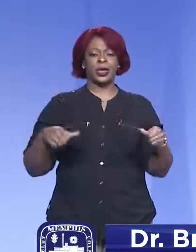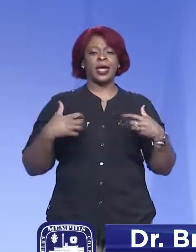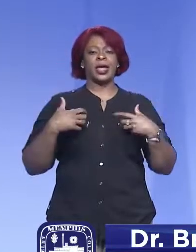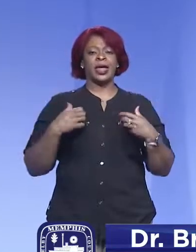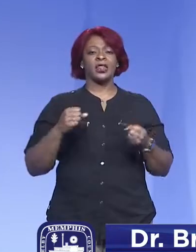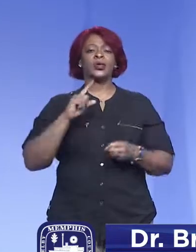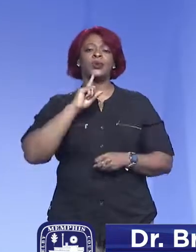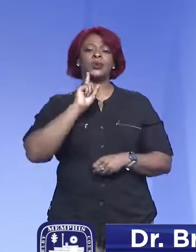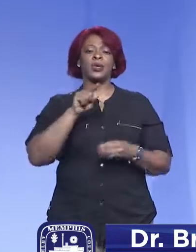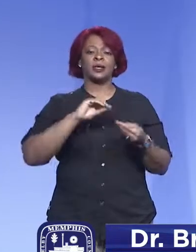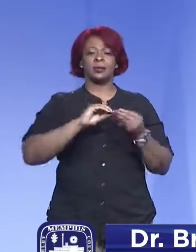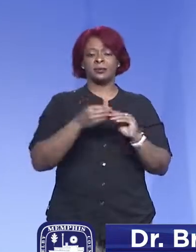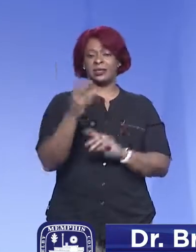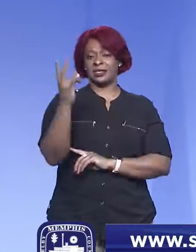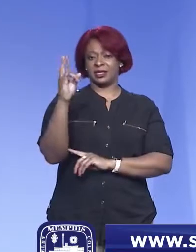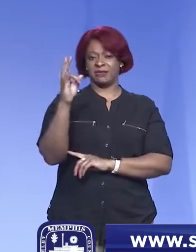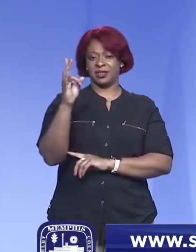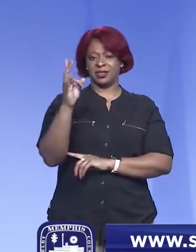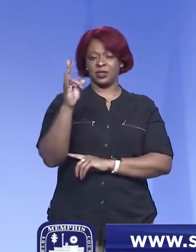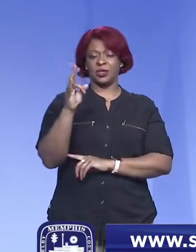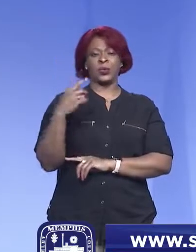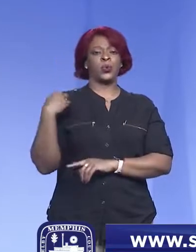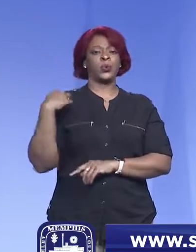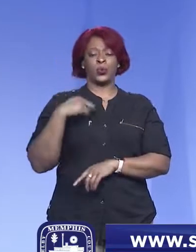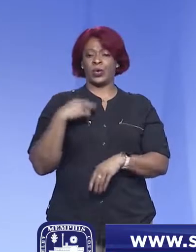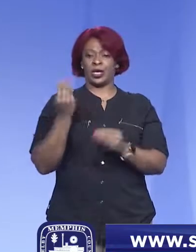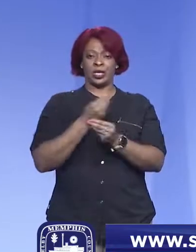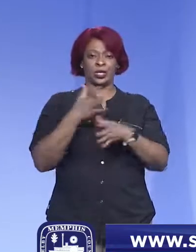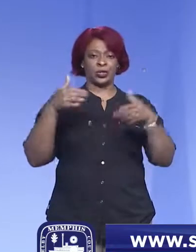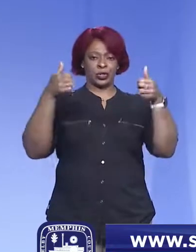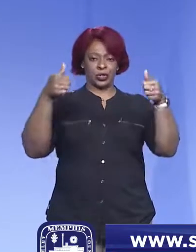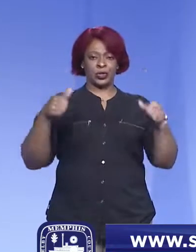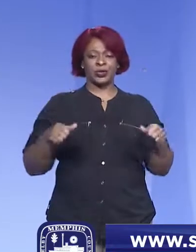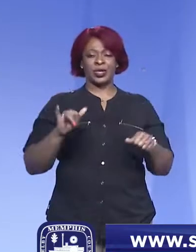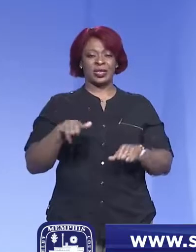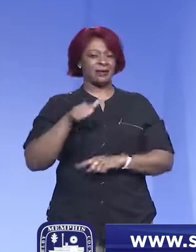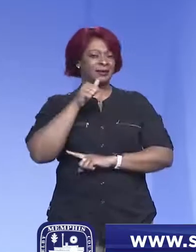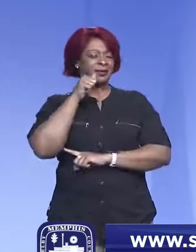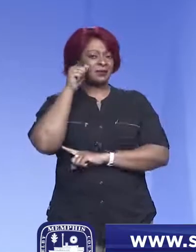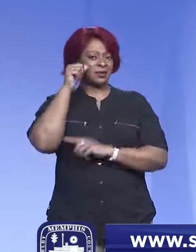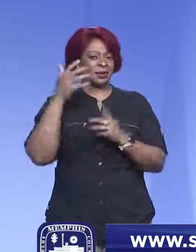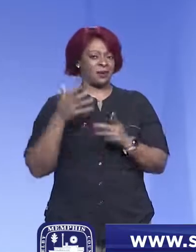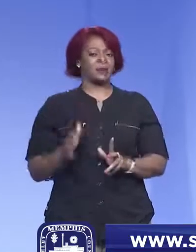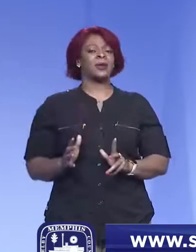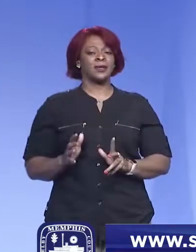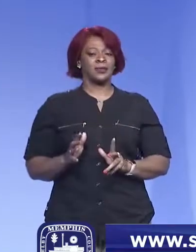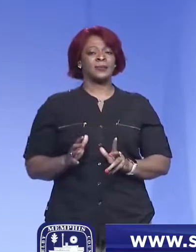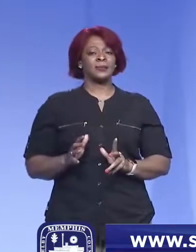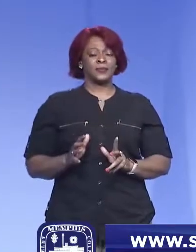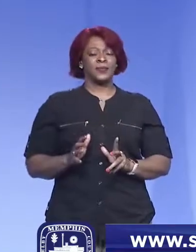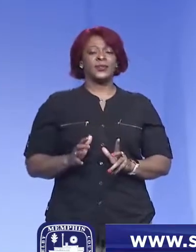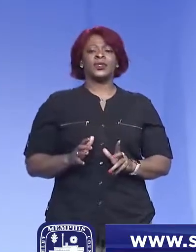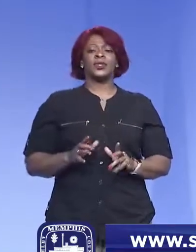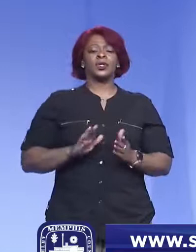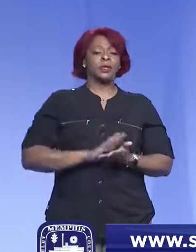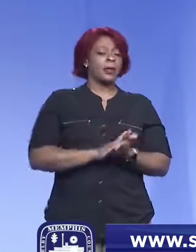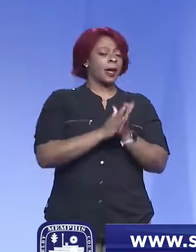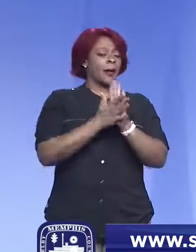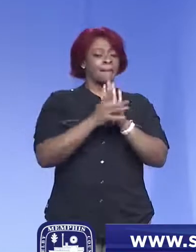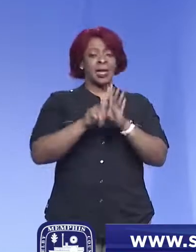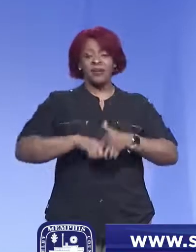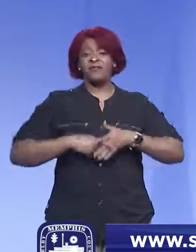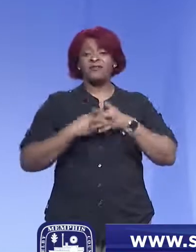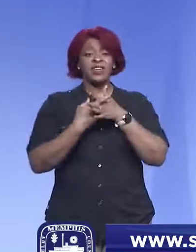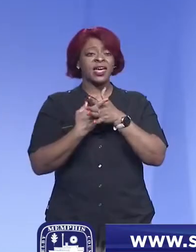number 17. And so we issued it yesterday to become